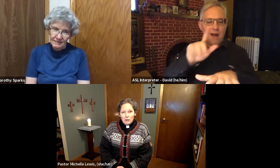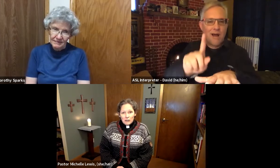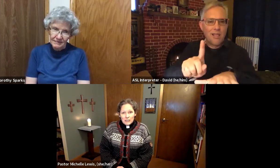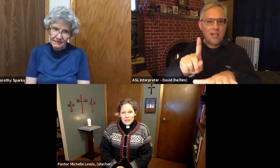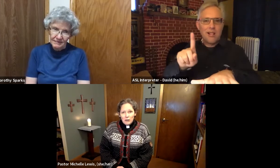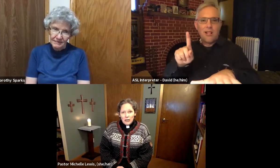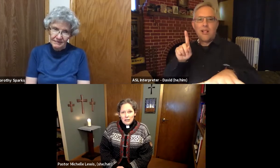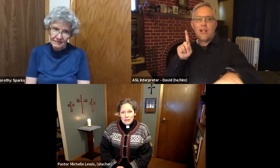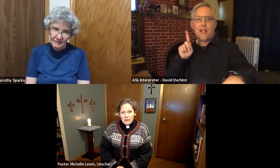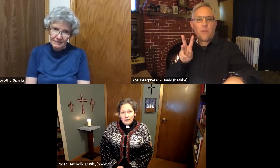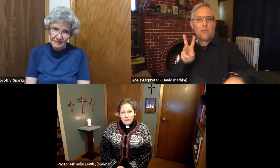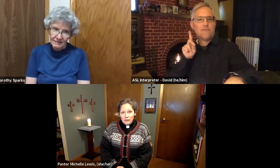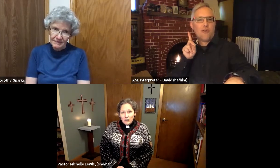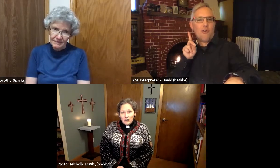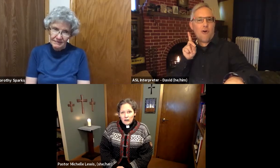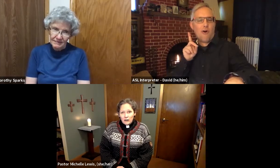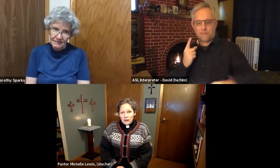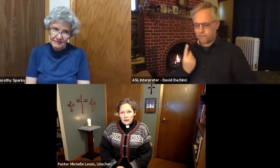we participate